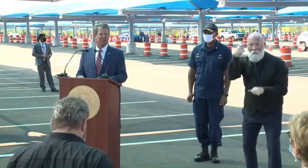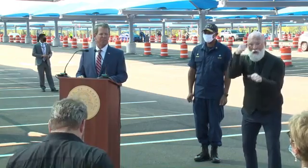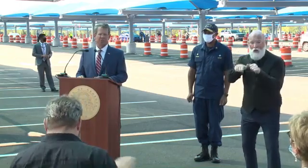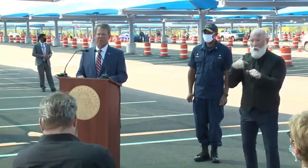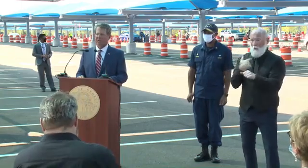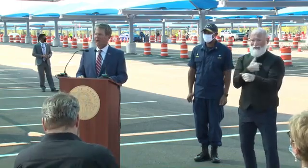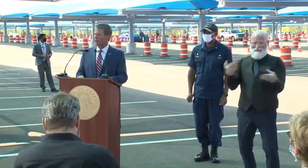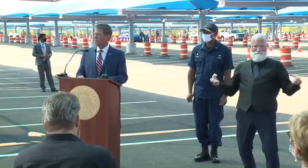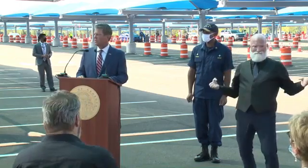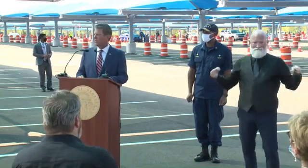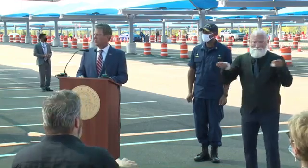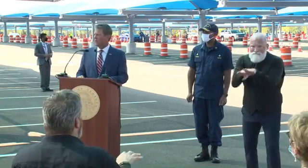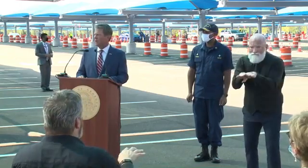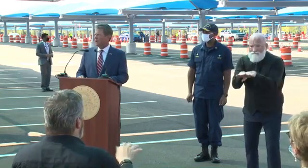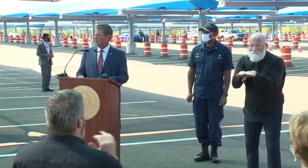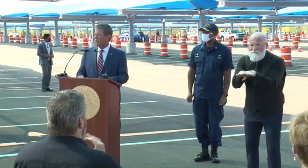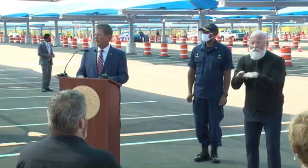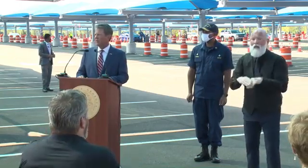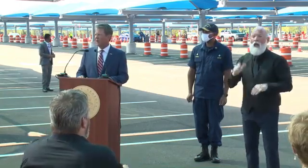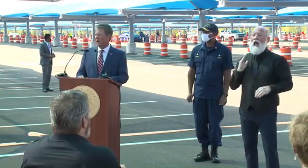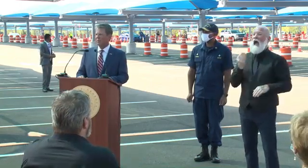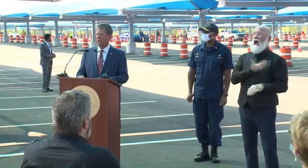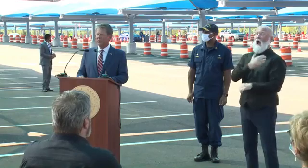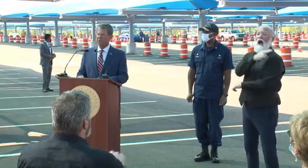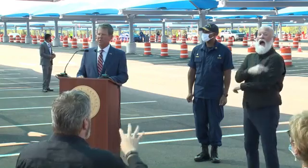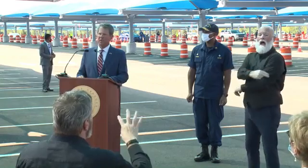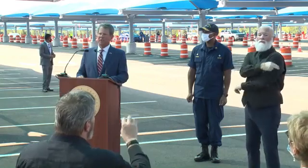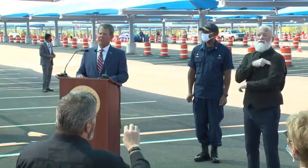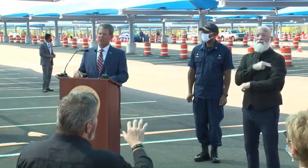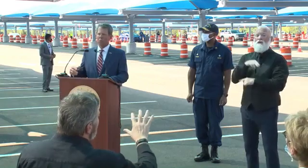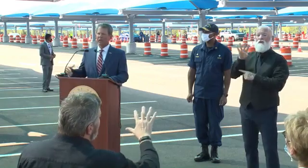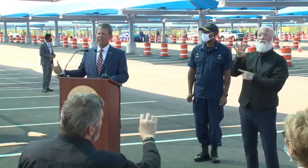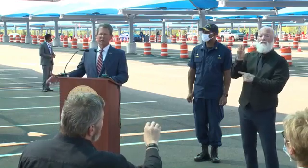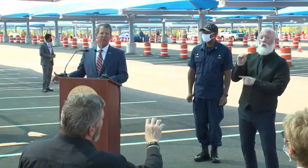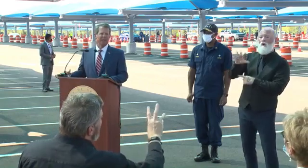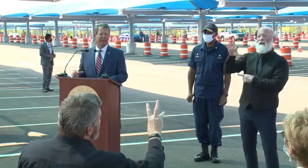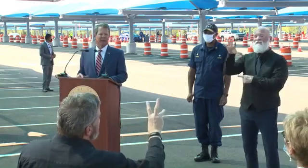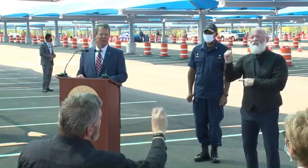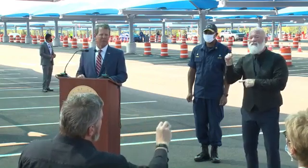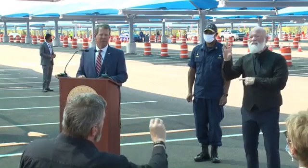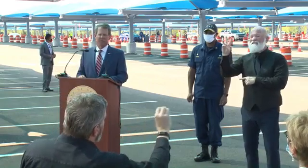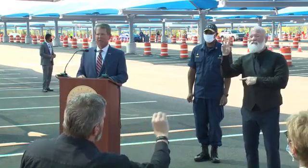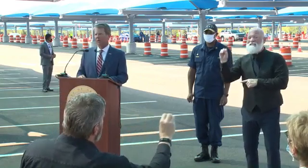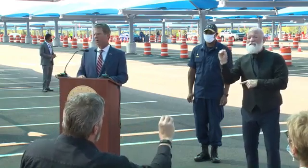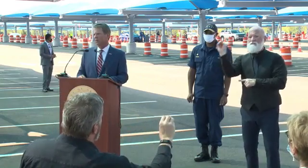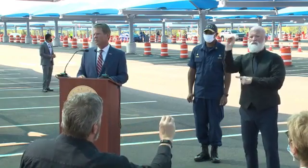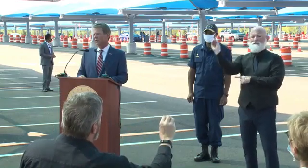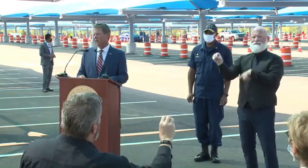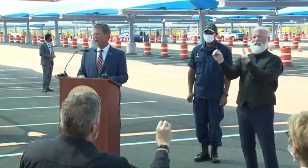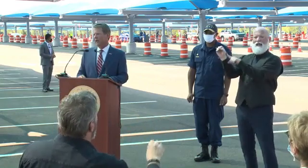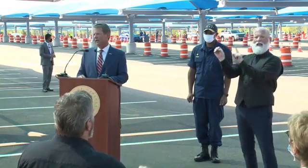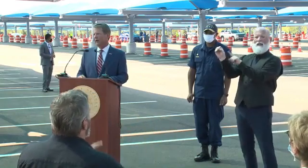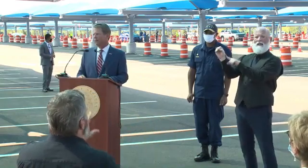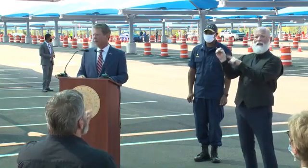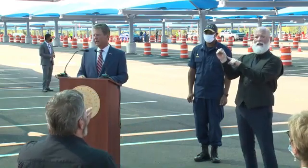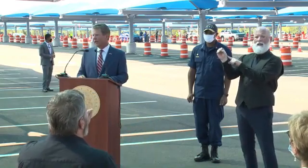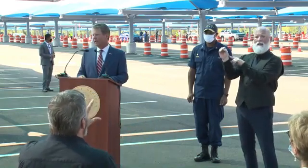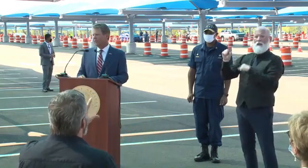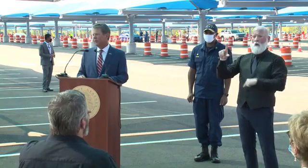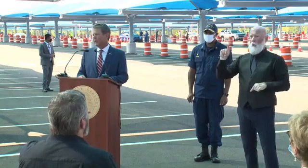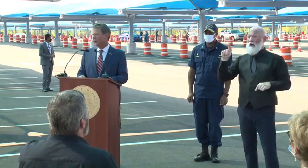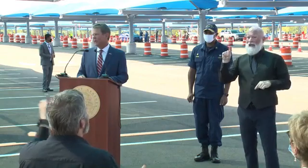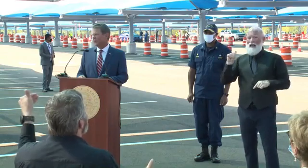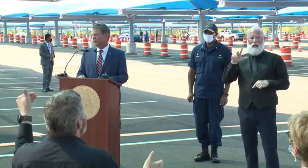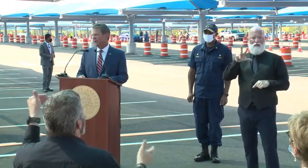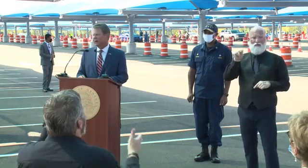50, 60% occupancy in our metro hospitals. 20, 30,000 healthcare workers were getting laid off. We